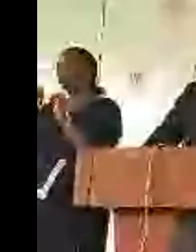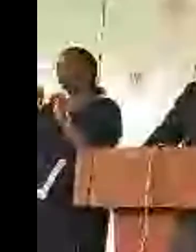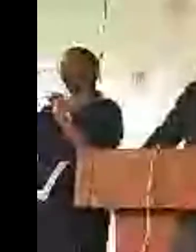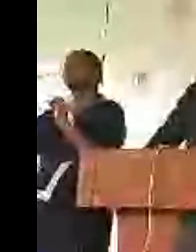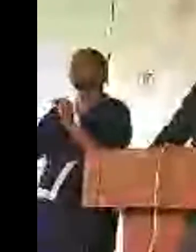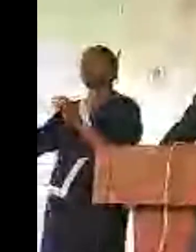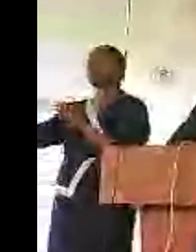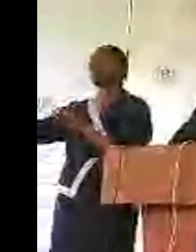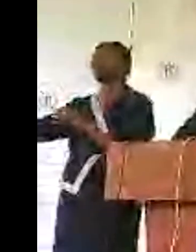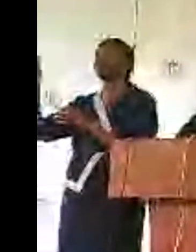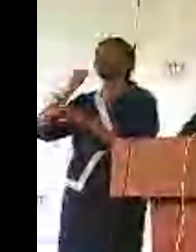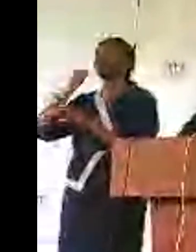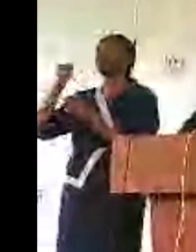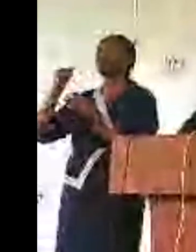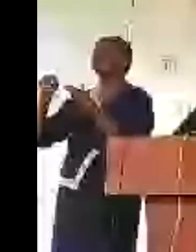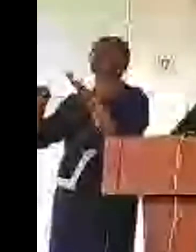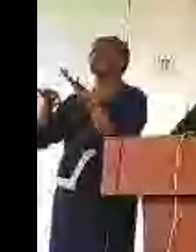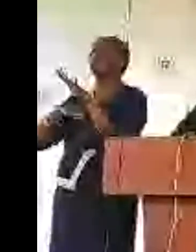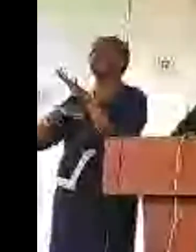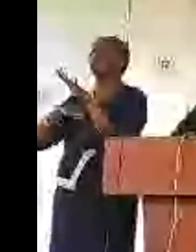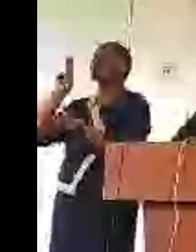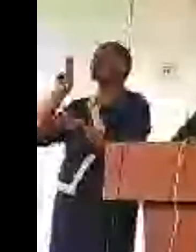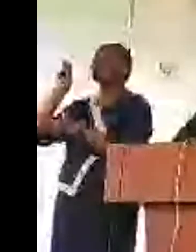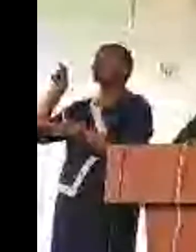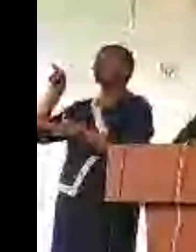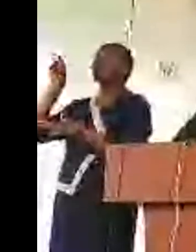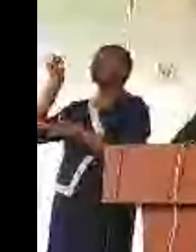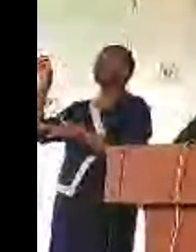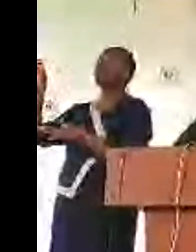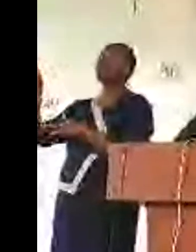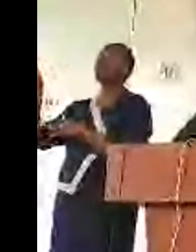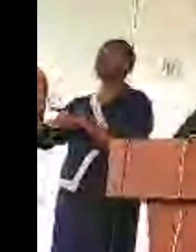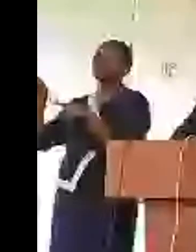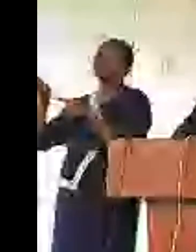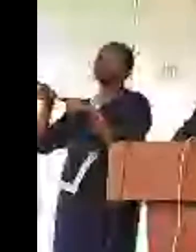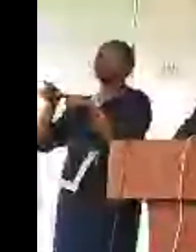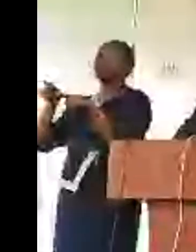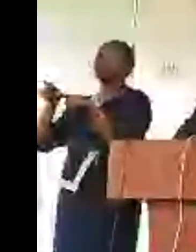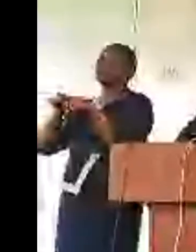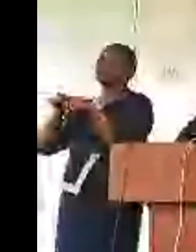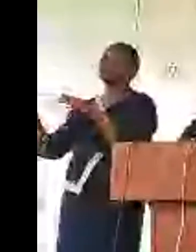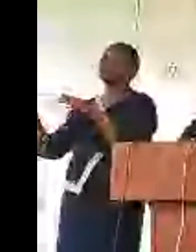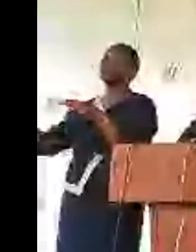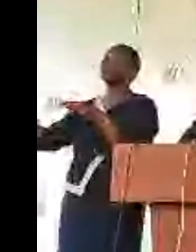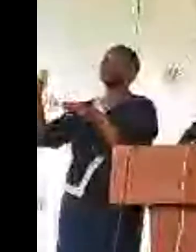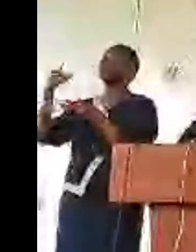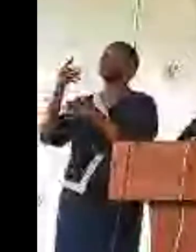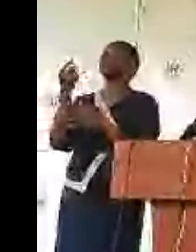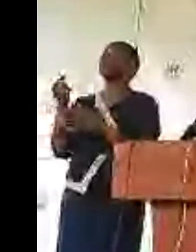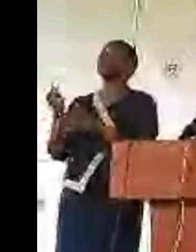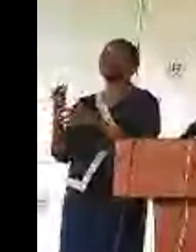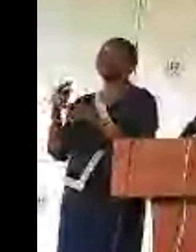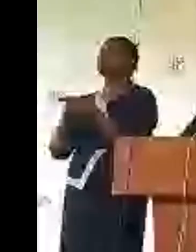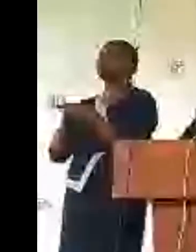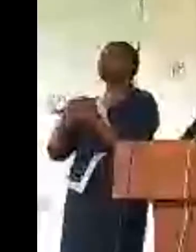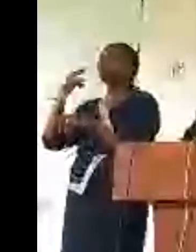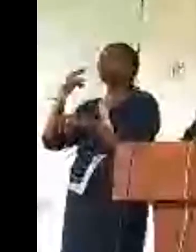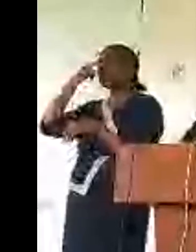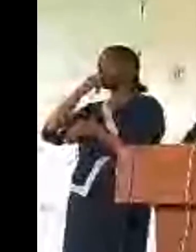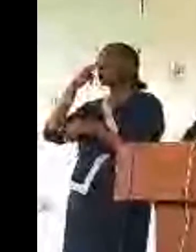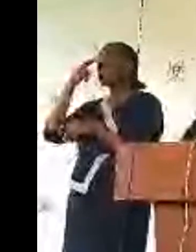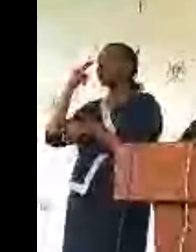and put them under the UPE. And in this case, they even collect the fees from such